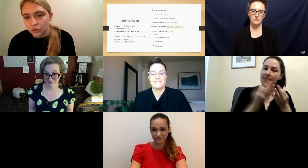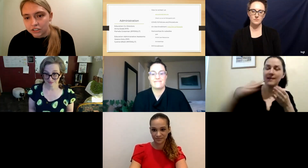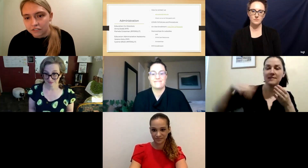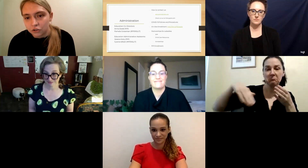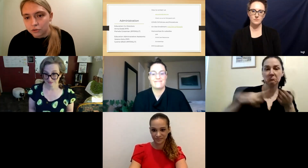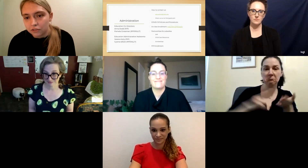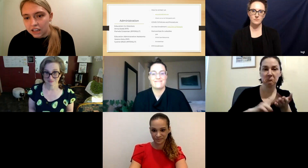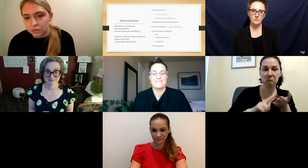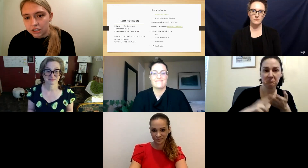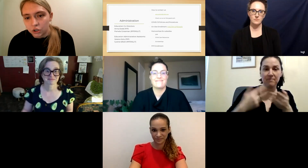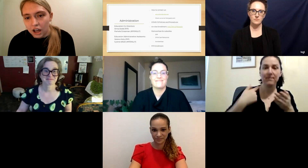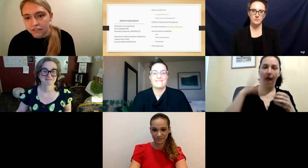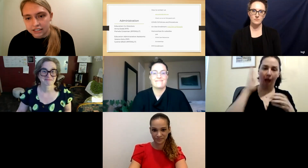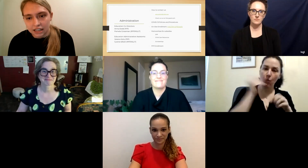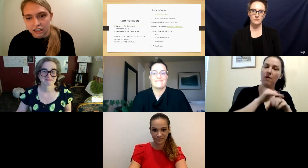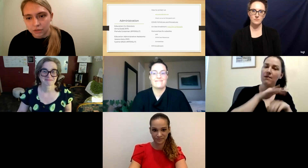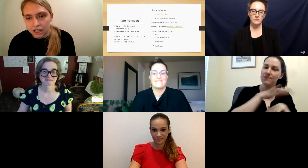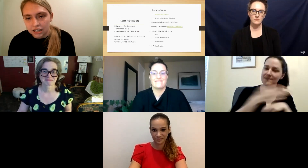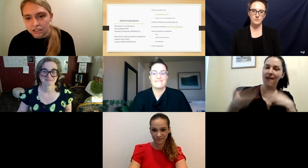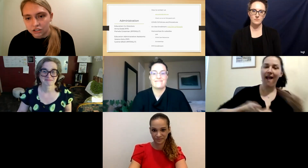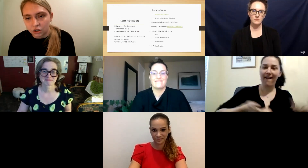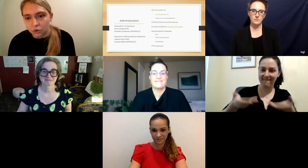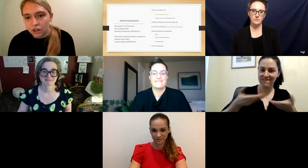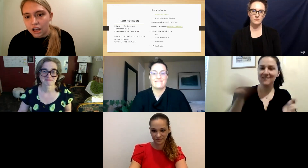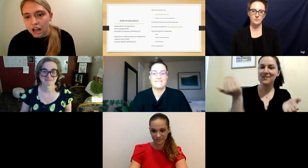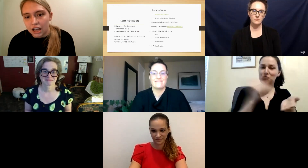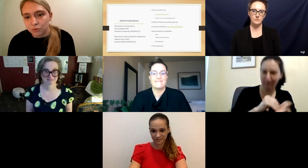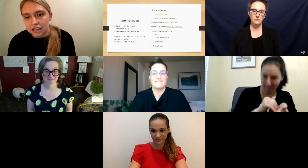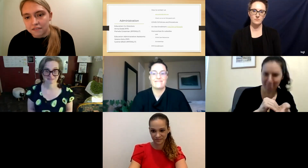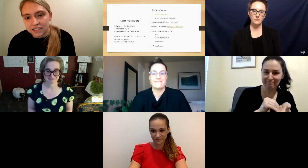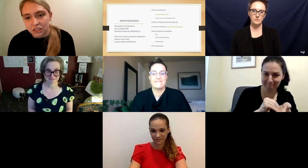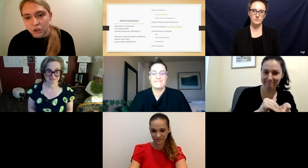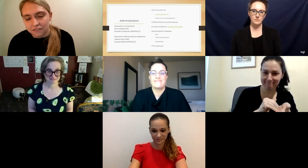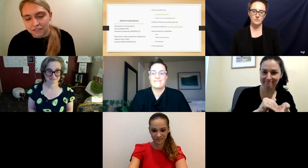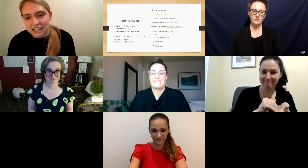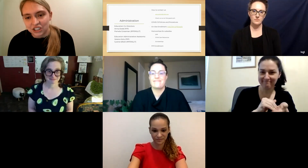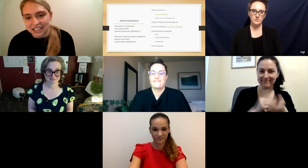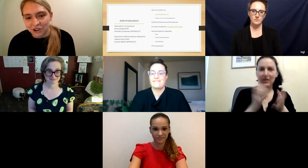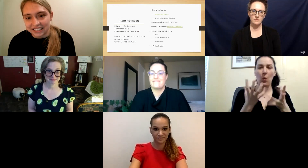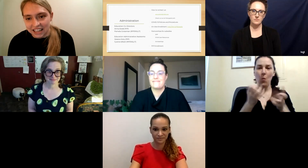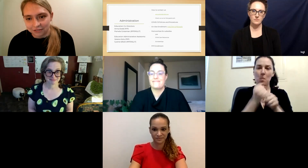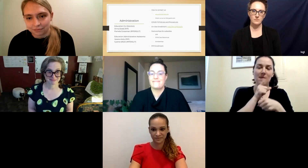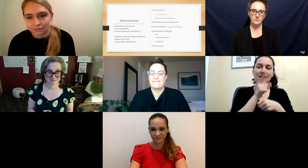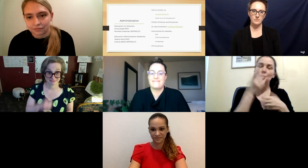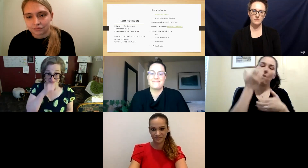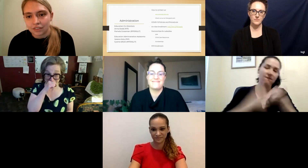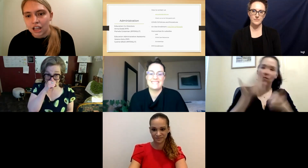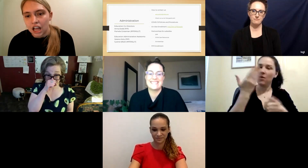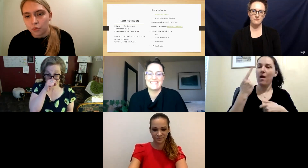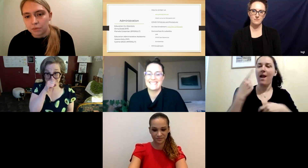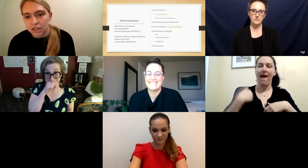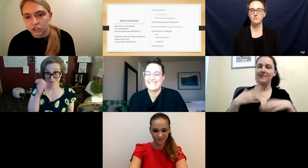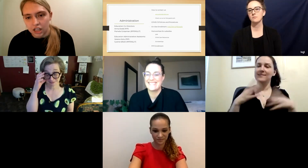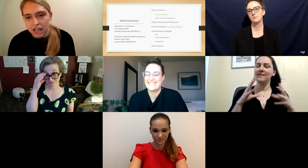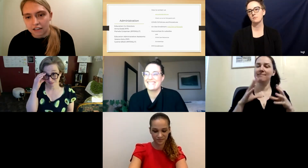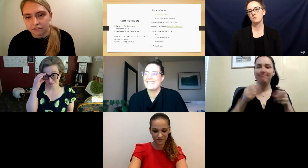I know there's a few families who haven't signed up yet, and so I will send those invitations out again. I